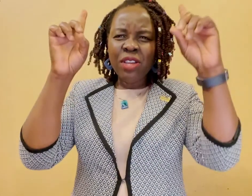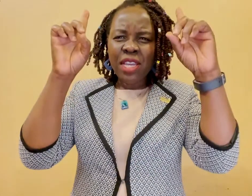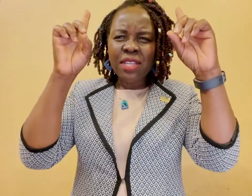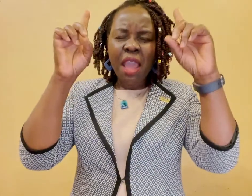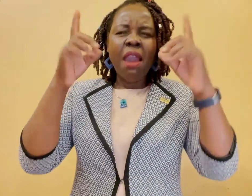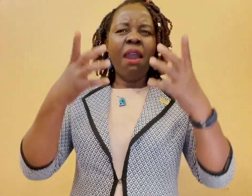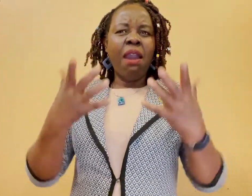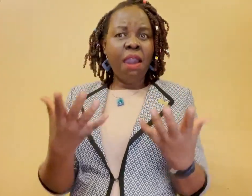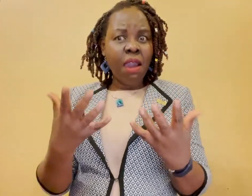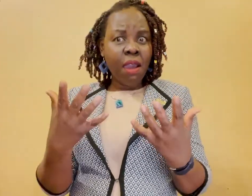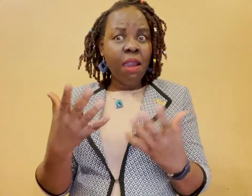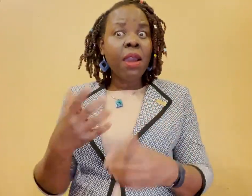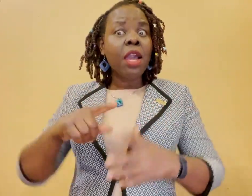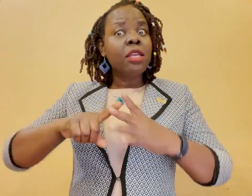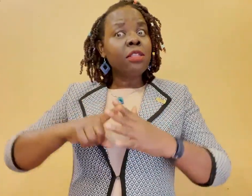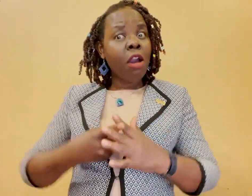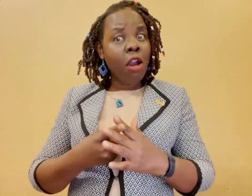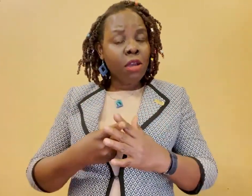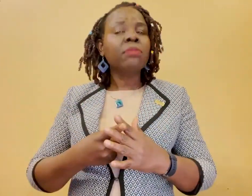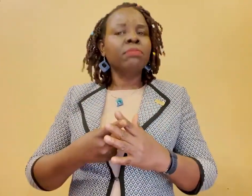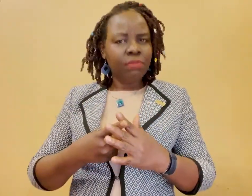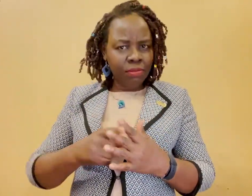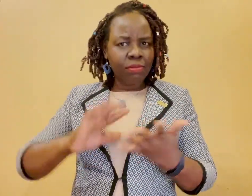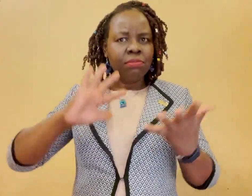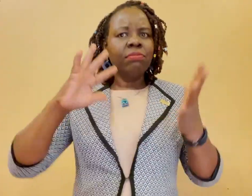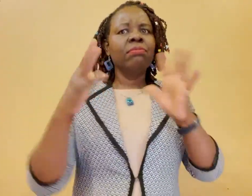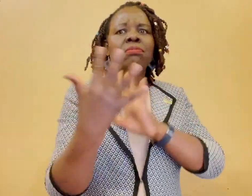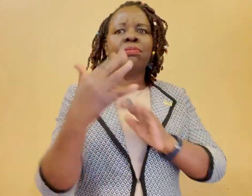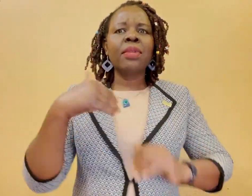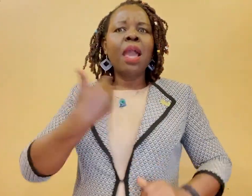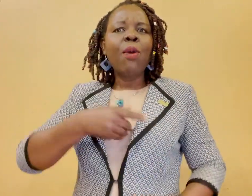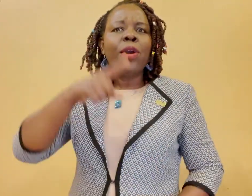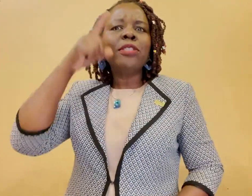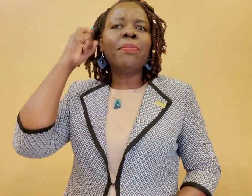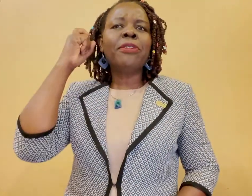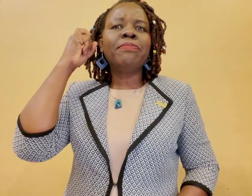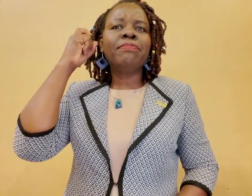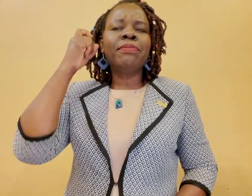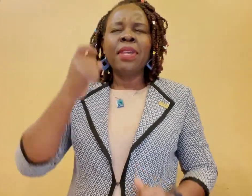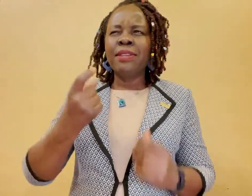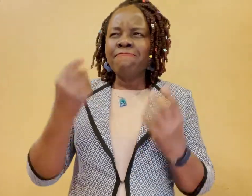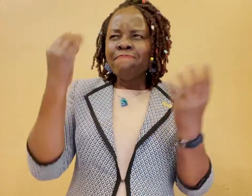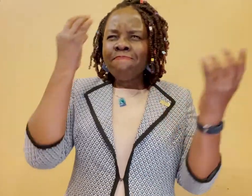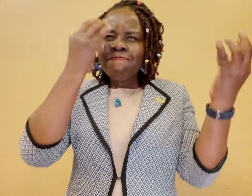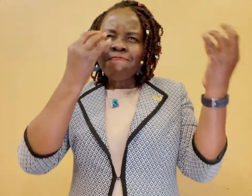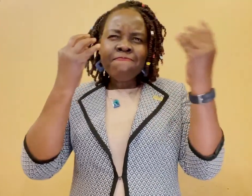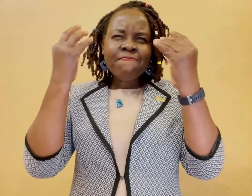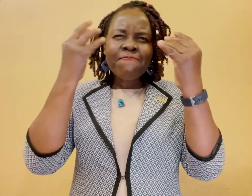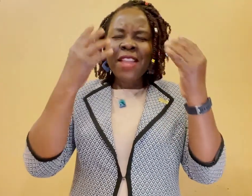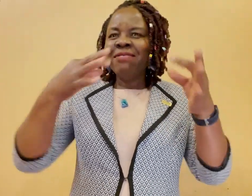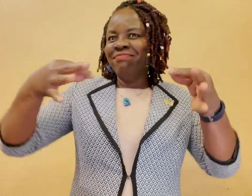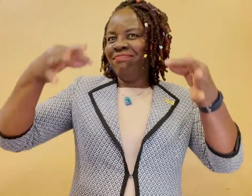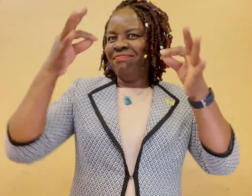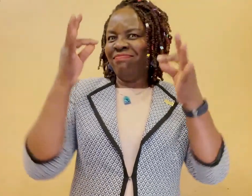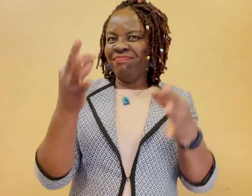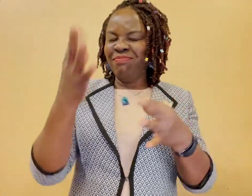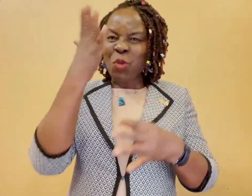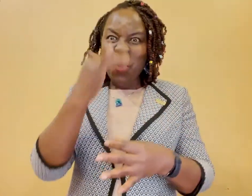transform our Gallaudet education. So we're going to start with this summer. And we've thought long and hard